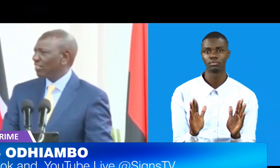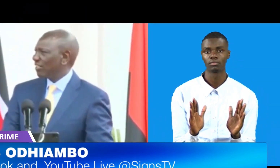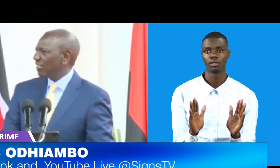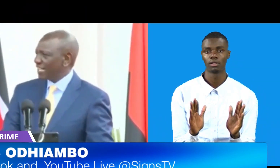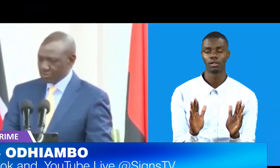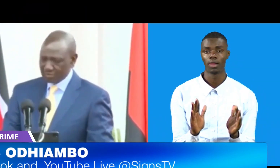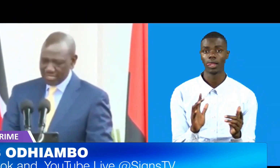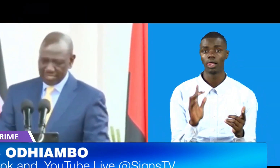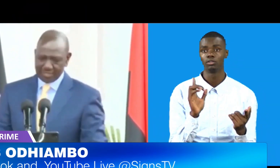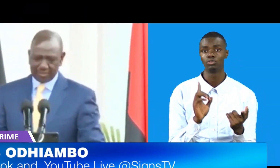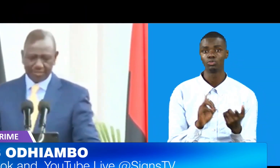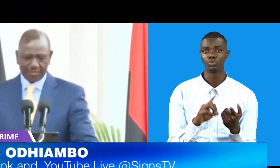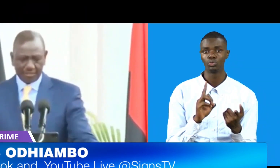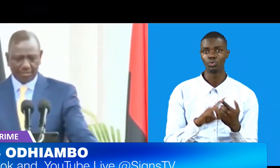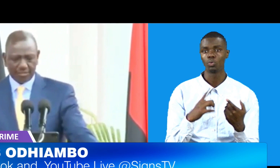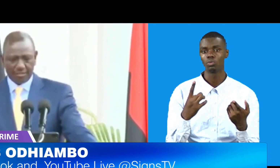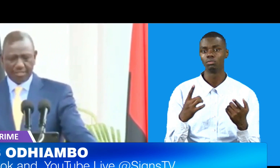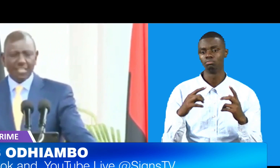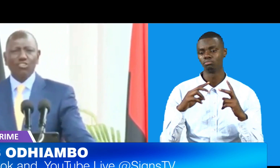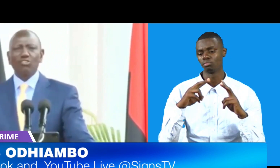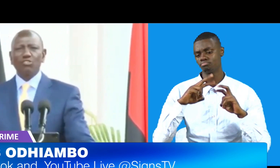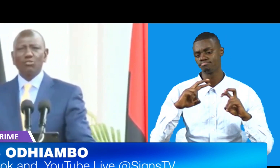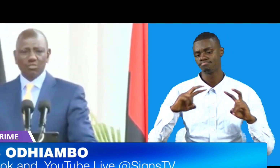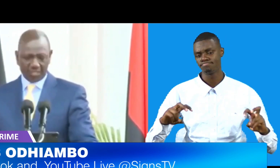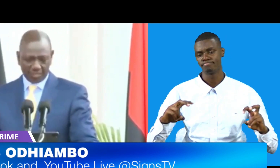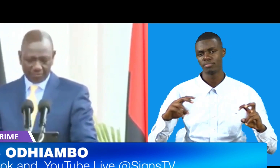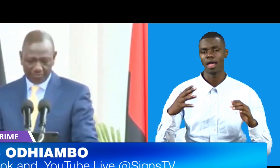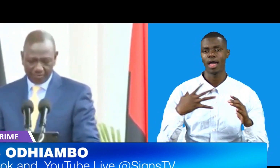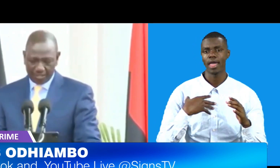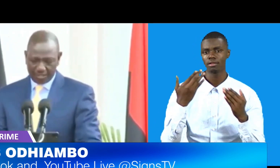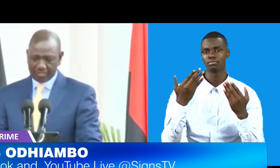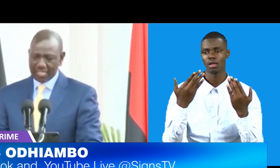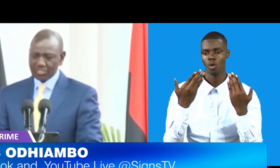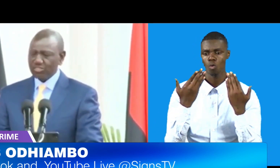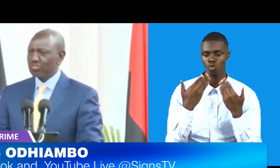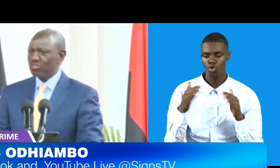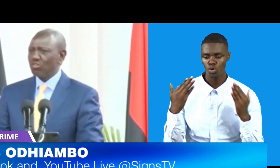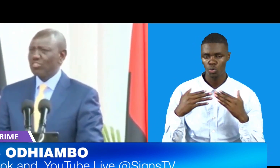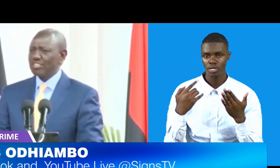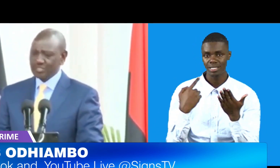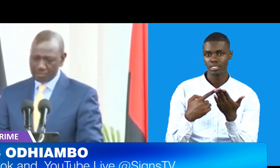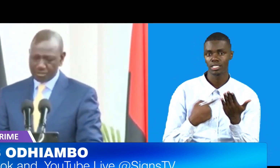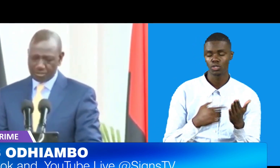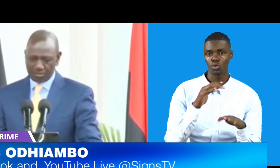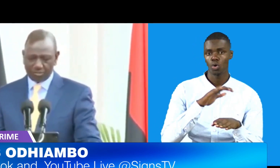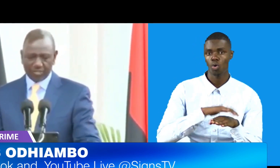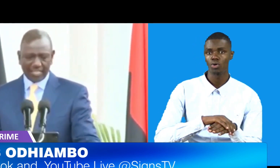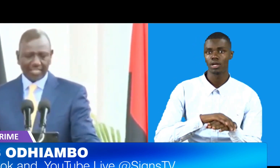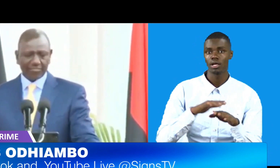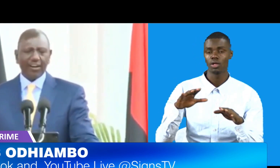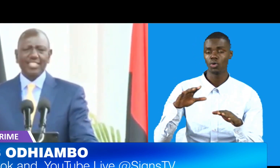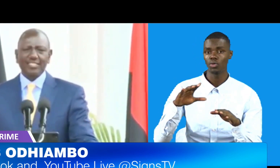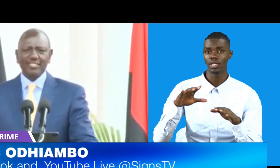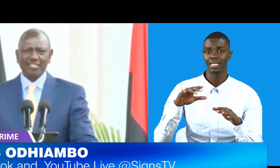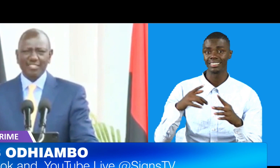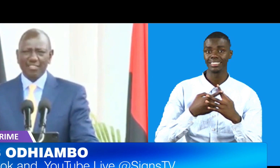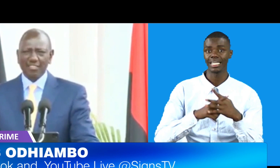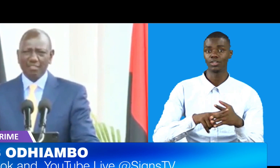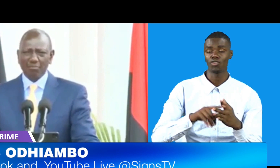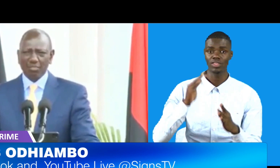To expedite and conclude discussions on the resumption of direct